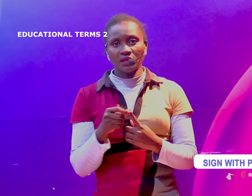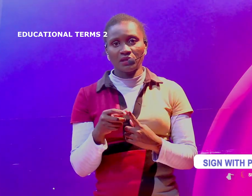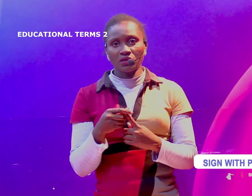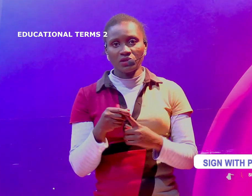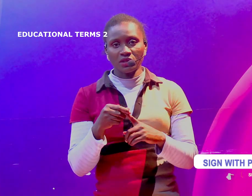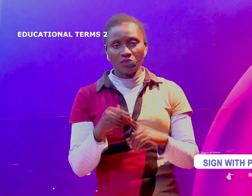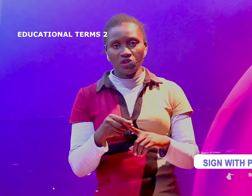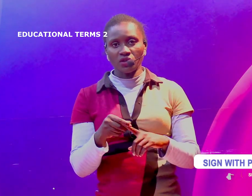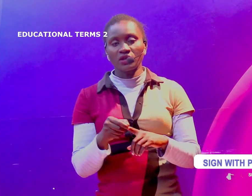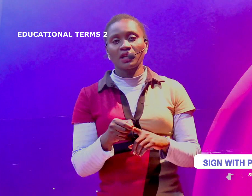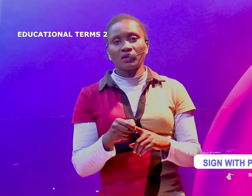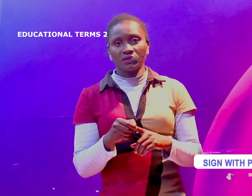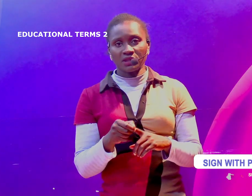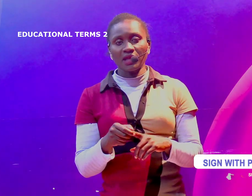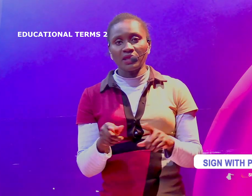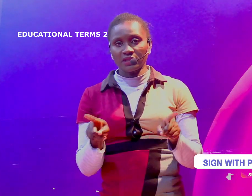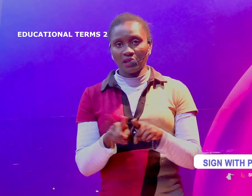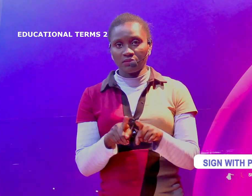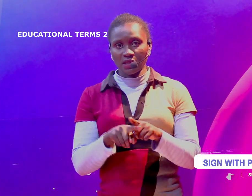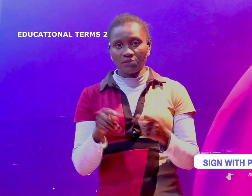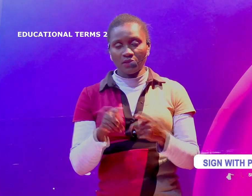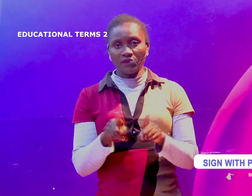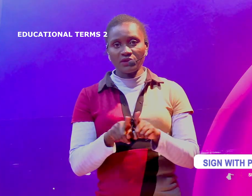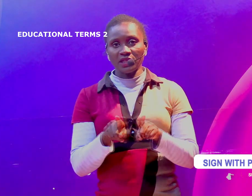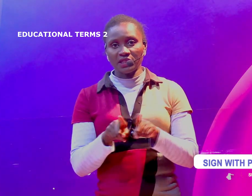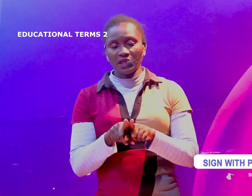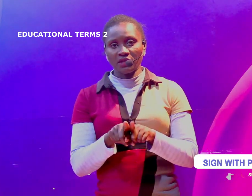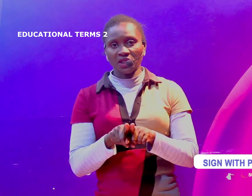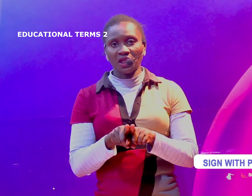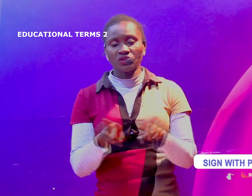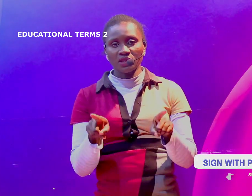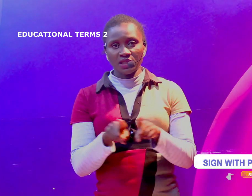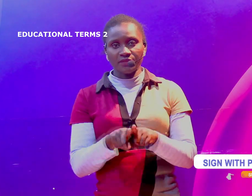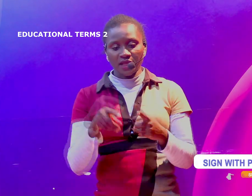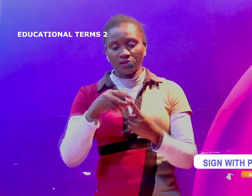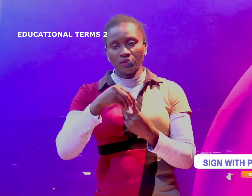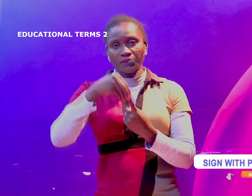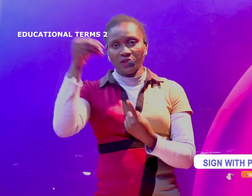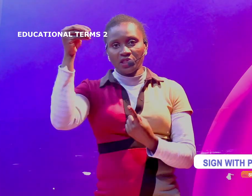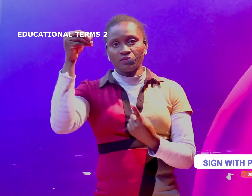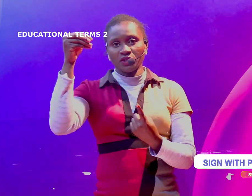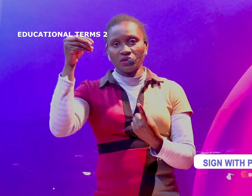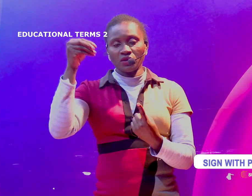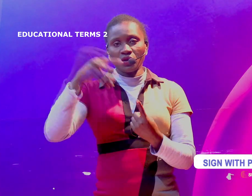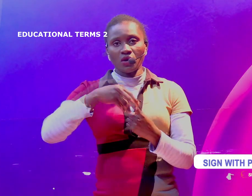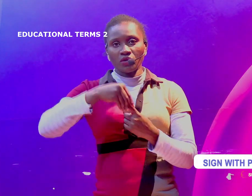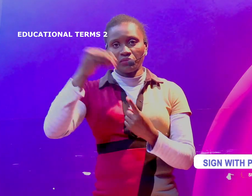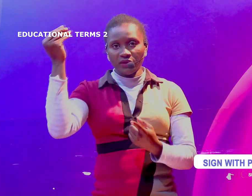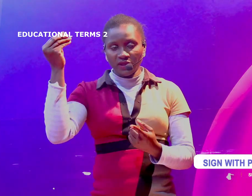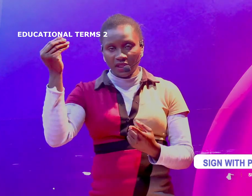also special. We sign the same, having the same articulation, same sign. So special or privilege,